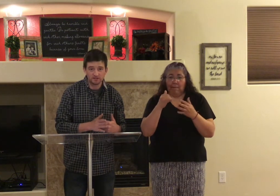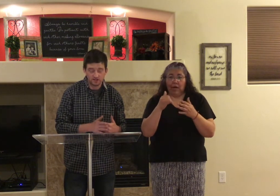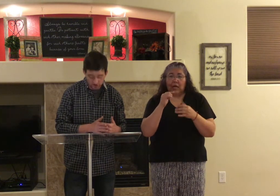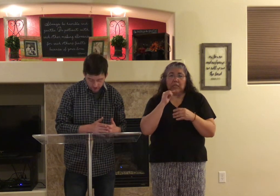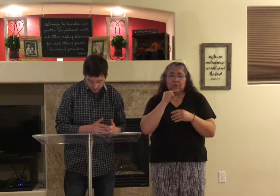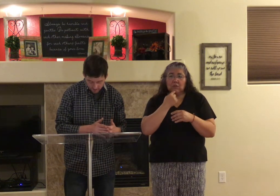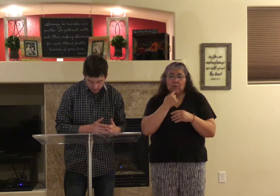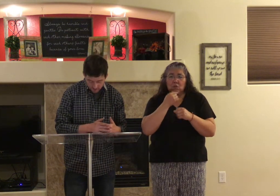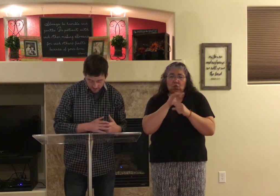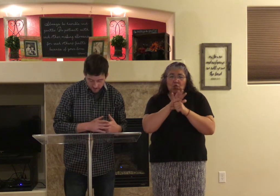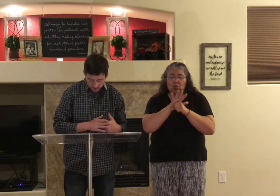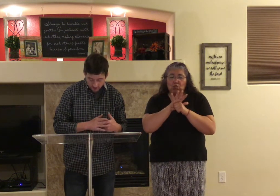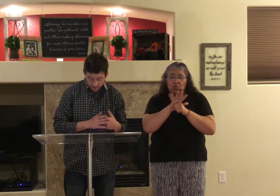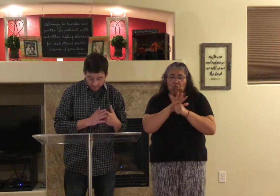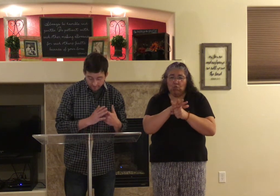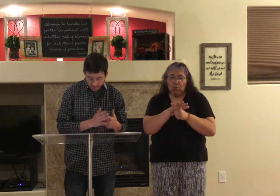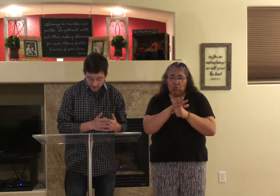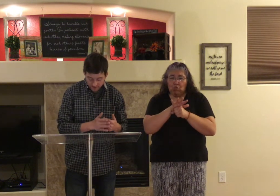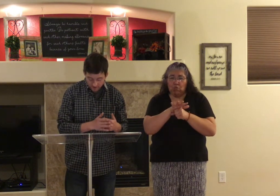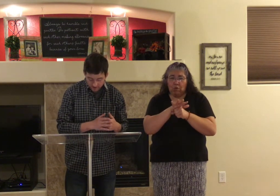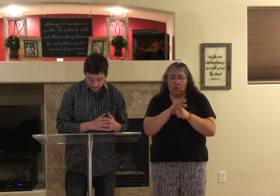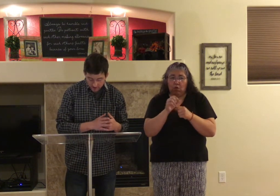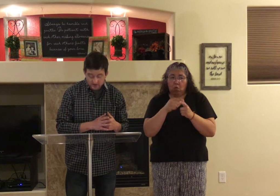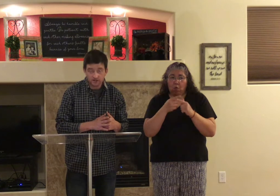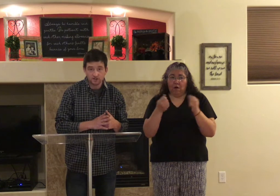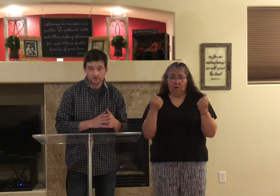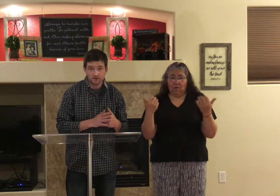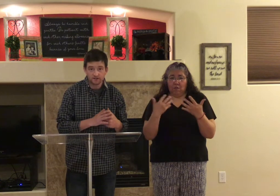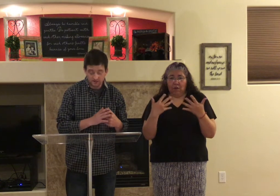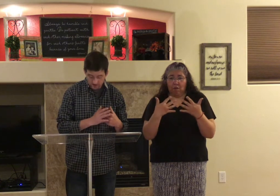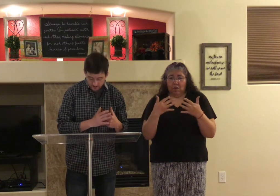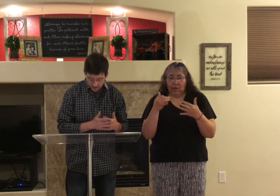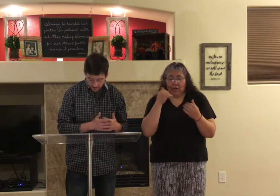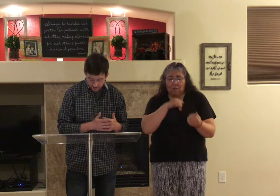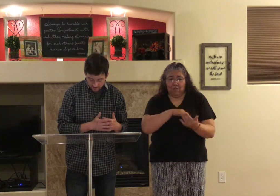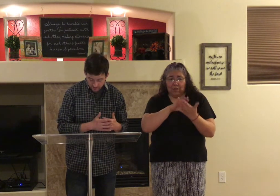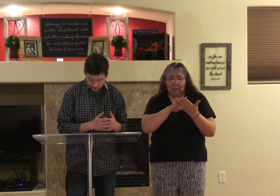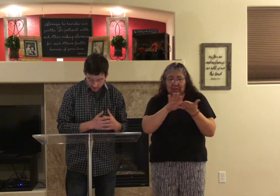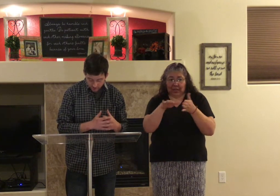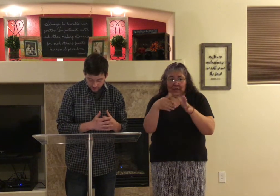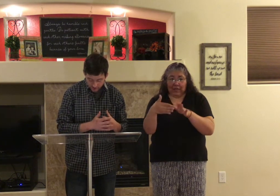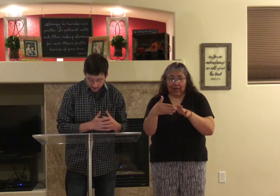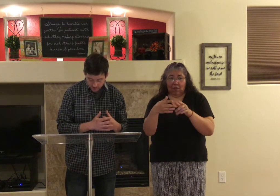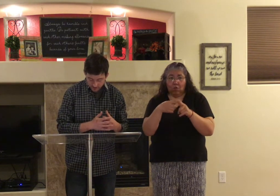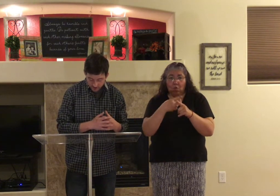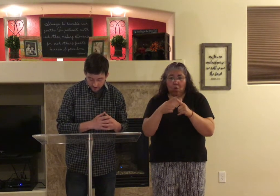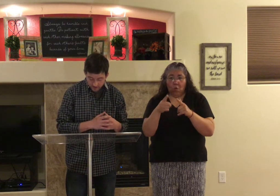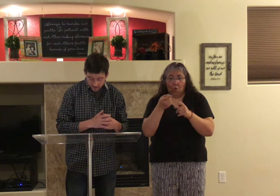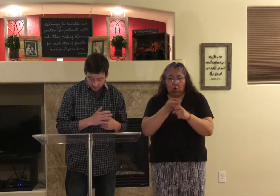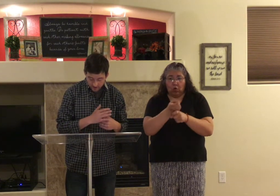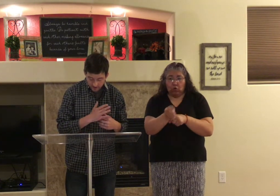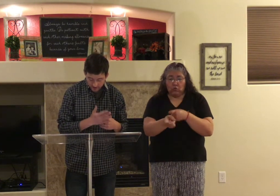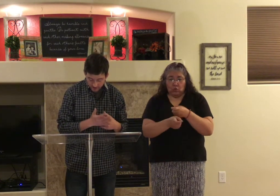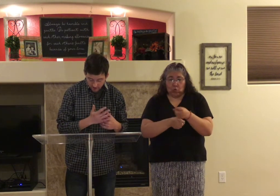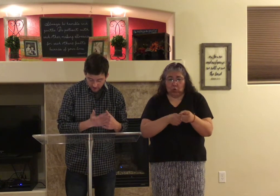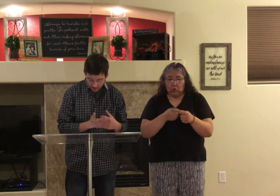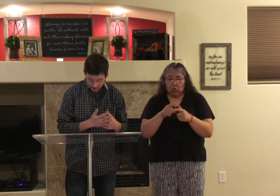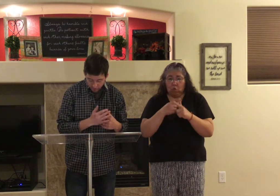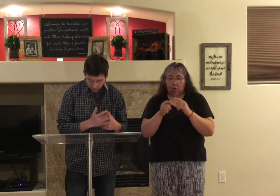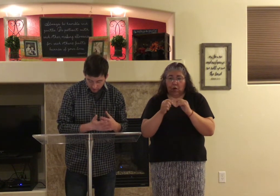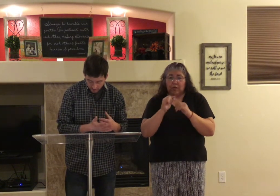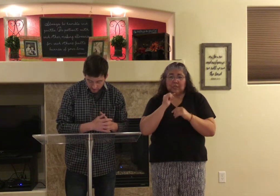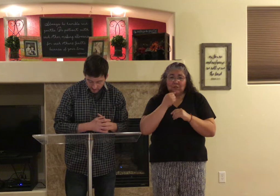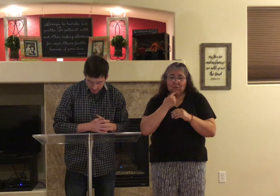extreme distress or fear, such as facing death, torture, or severe